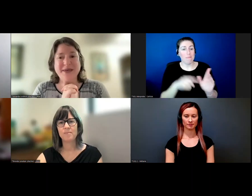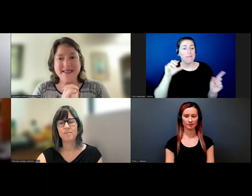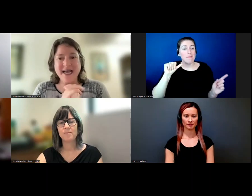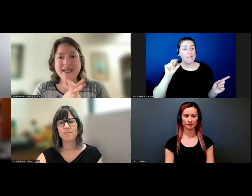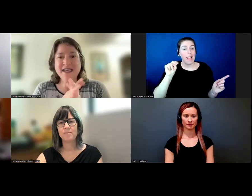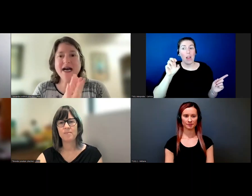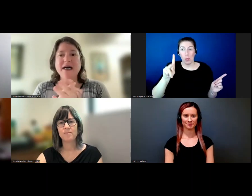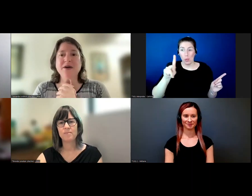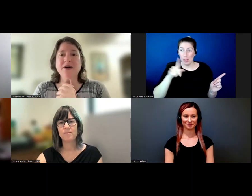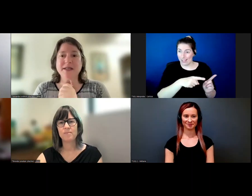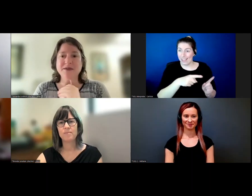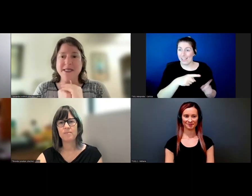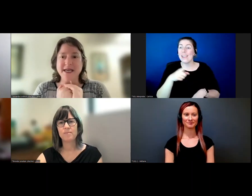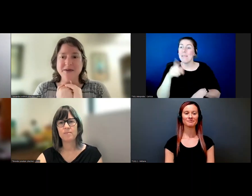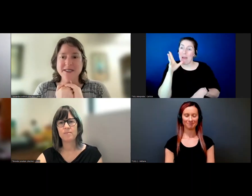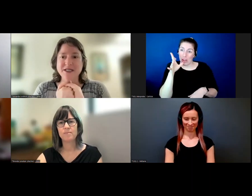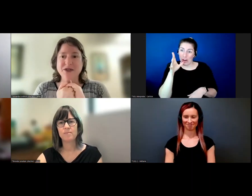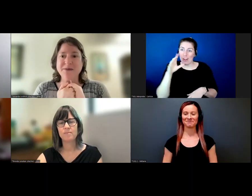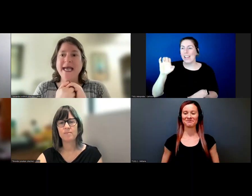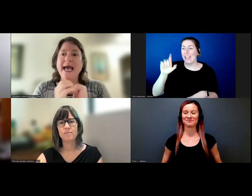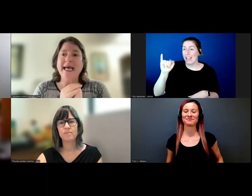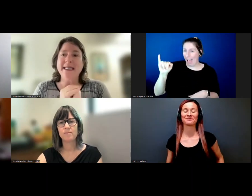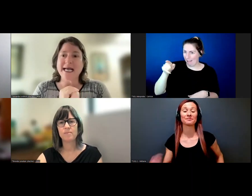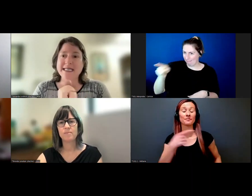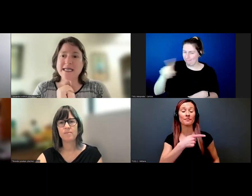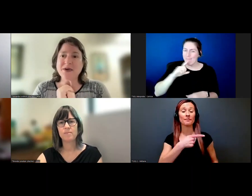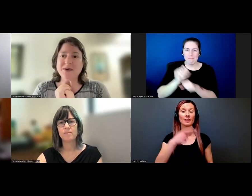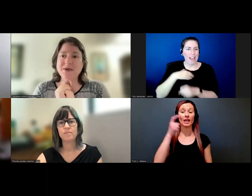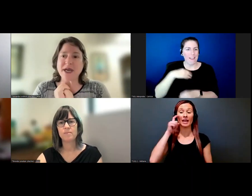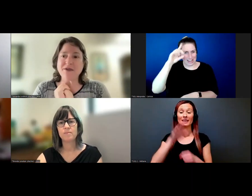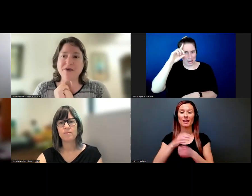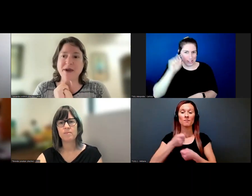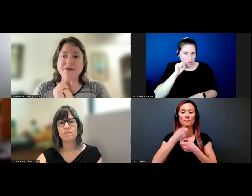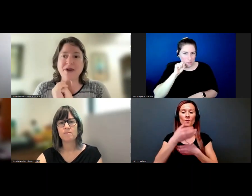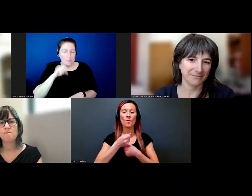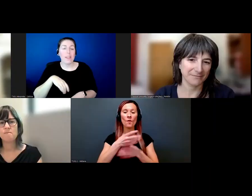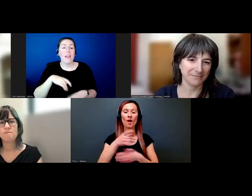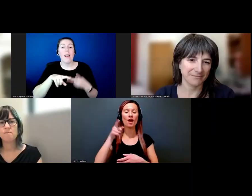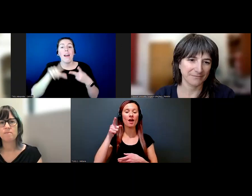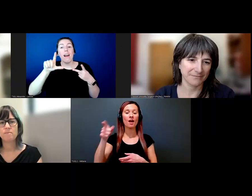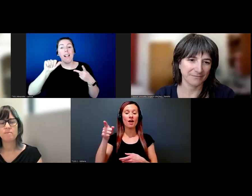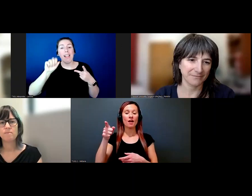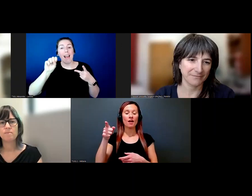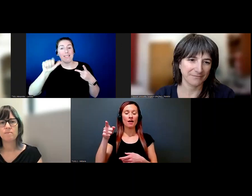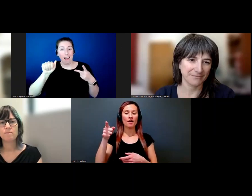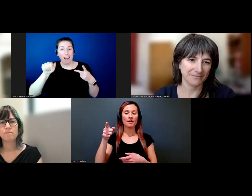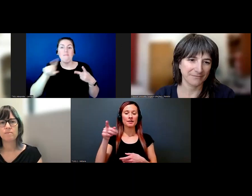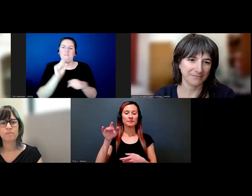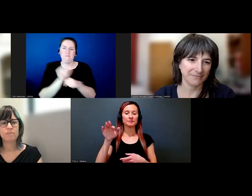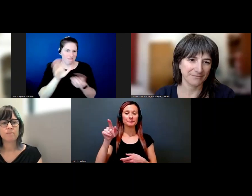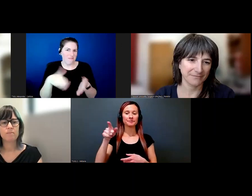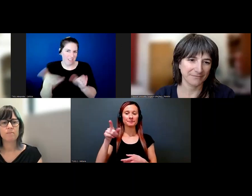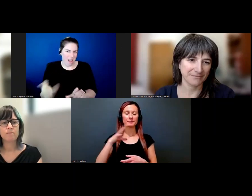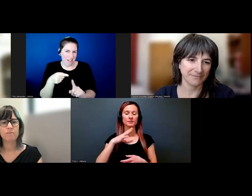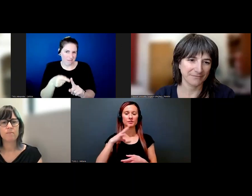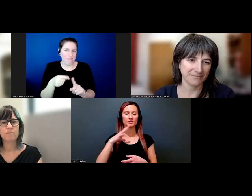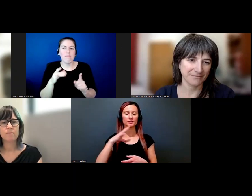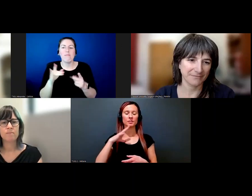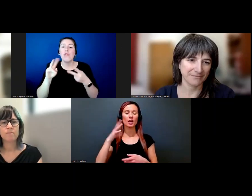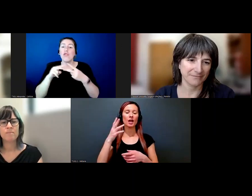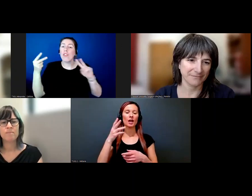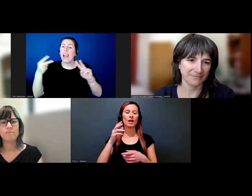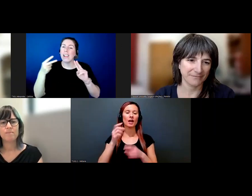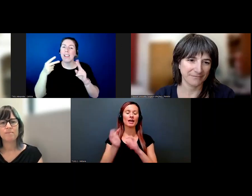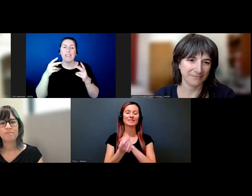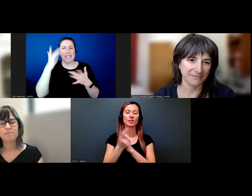to Eli, who lives with Down syndrome, and Lassa, who died from a very rare genetic progressive disease in 2019